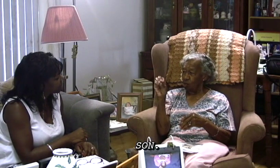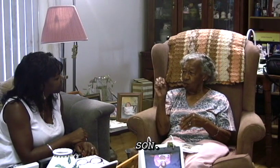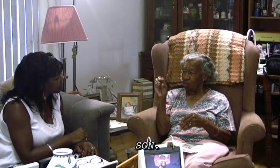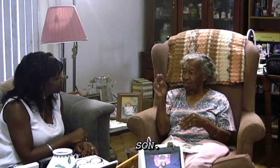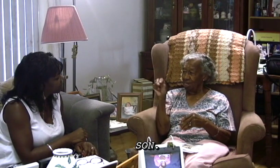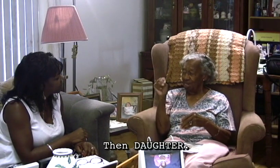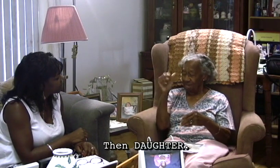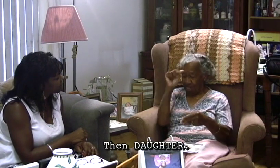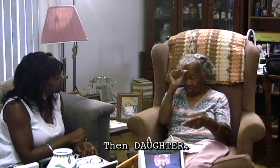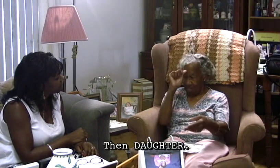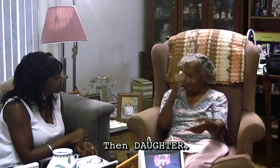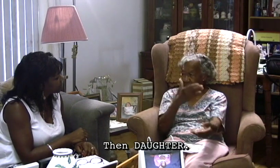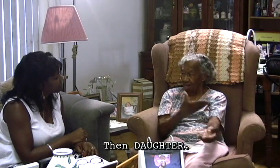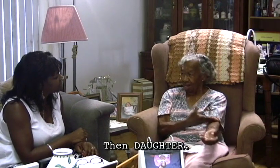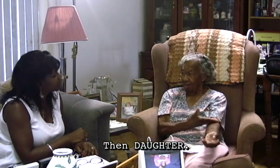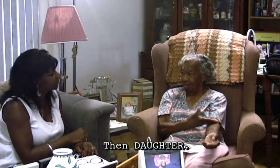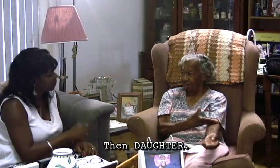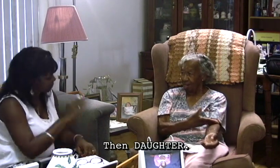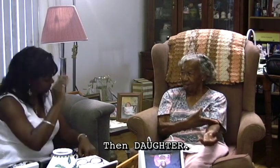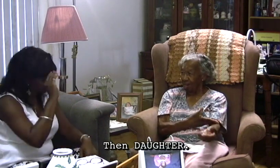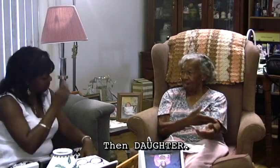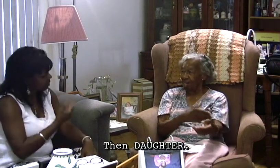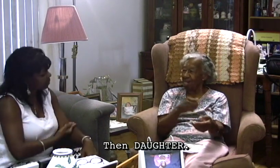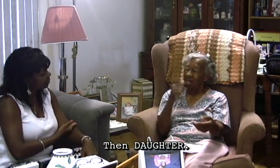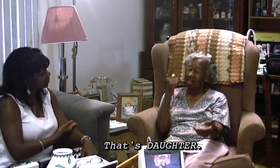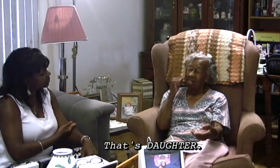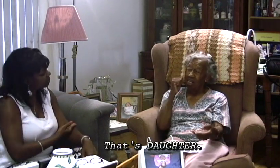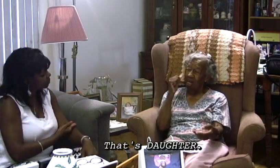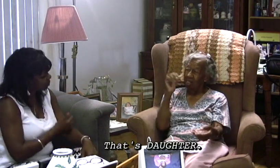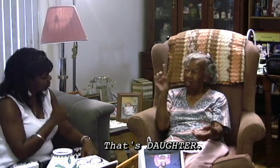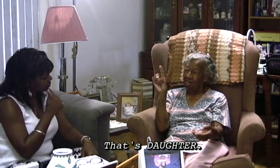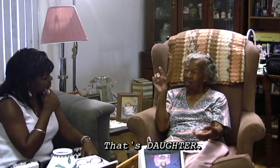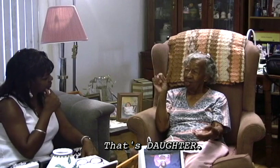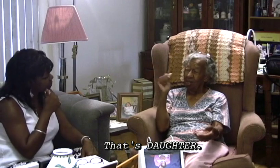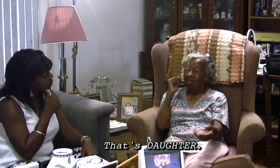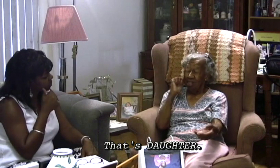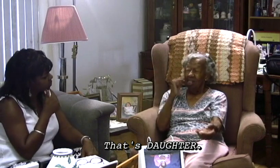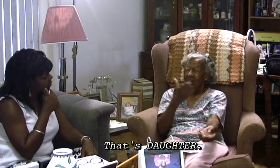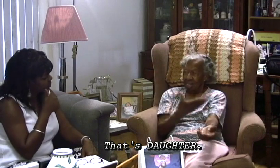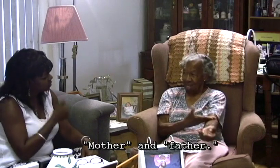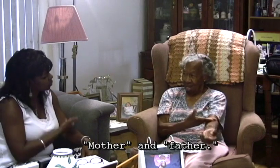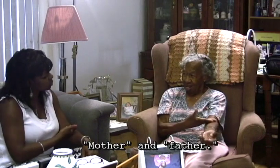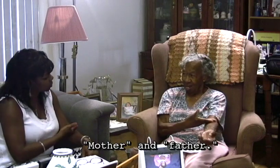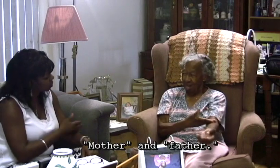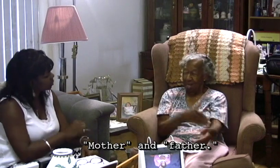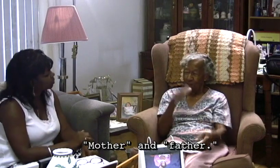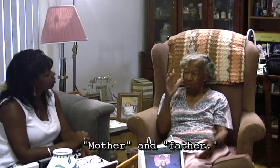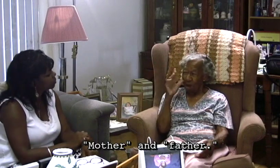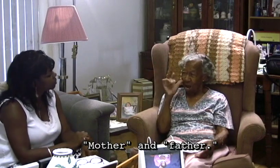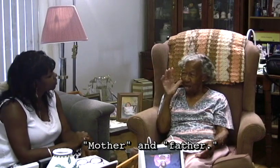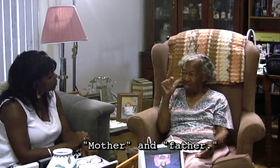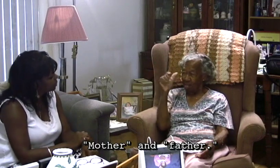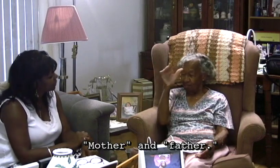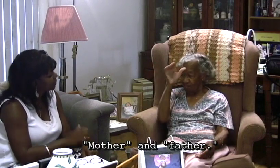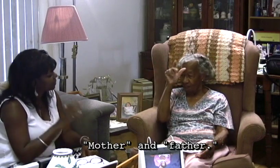son. Mm-hmm. Son. Mm-hmm. And then daughter. That's daughter. Mother and father.